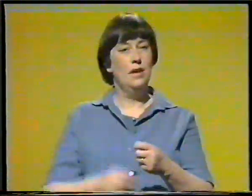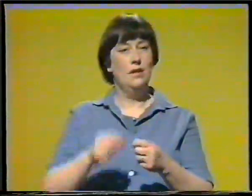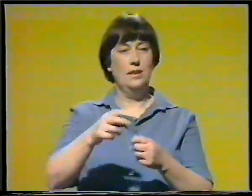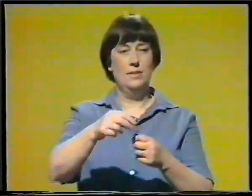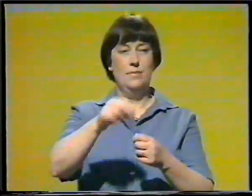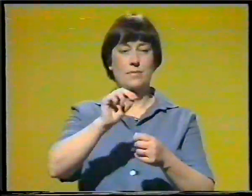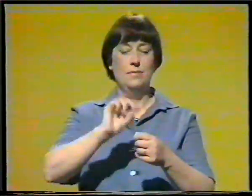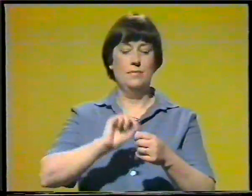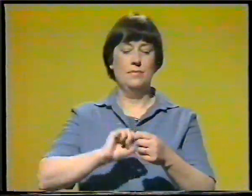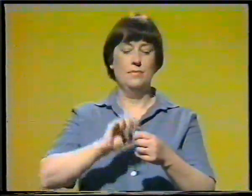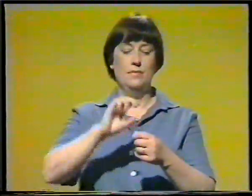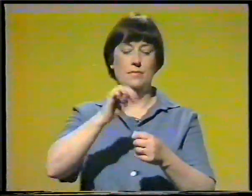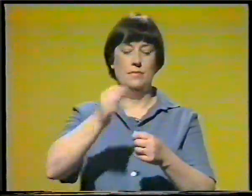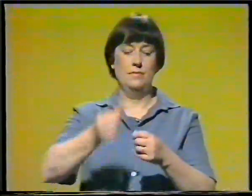Banana.